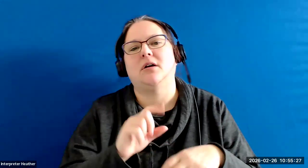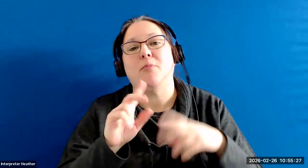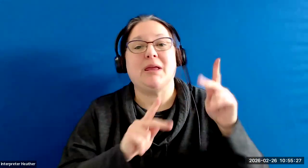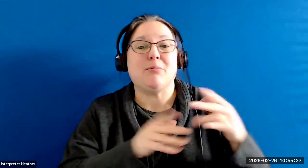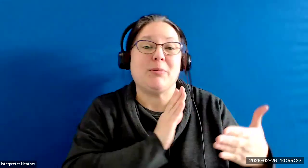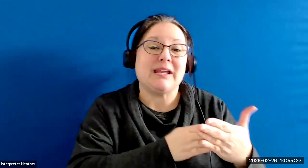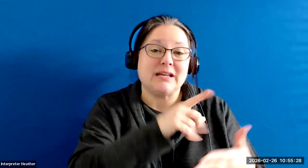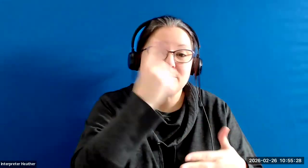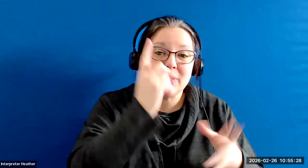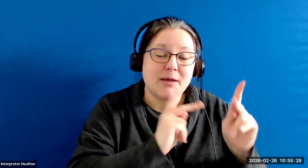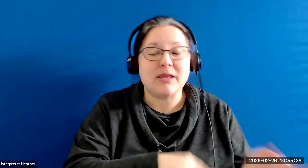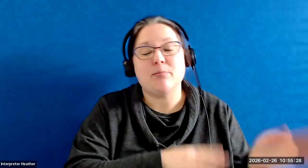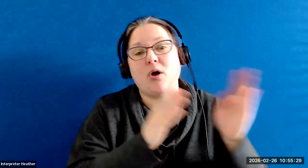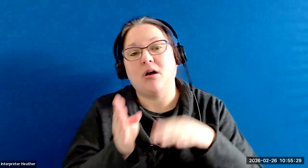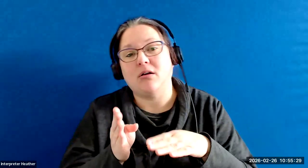anti-blackness, about